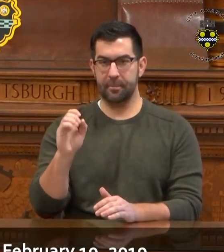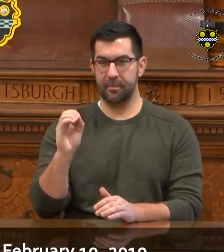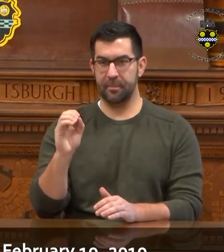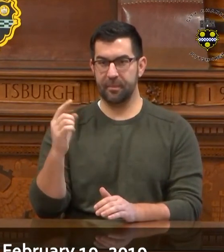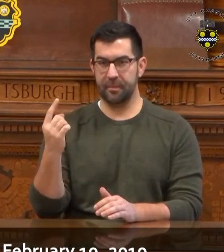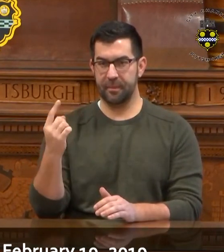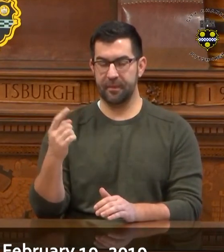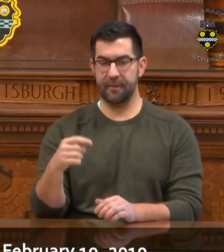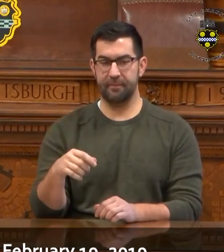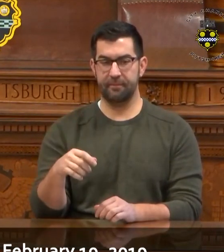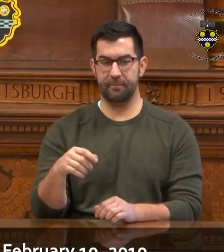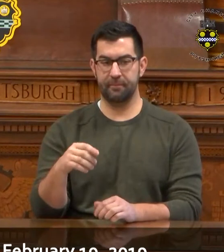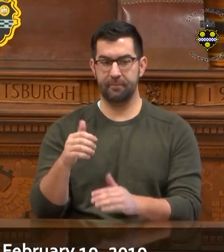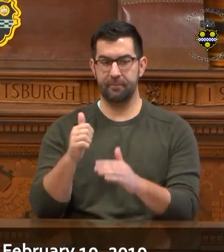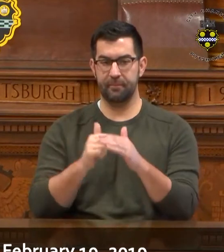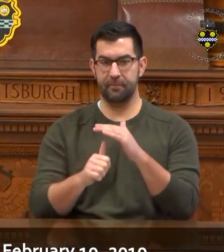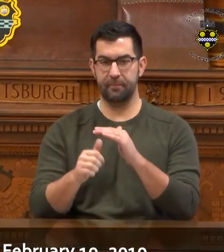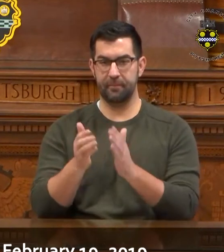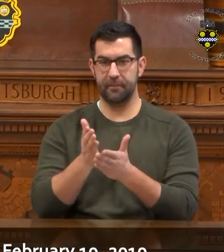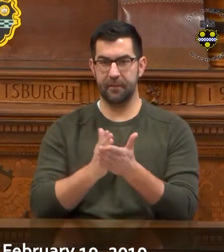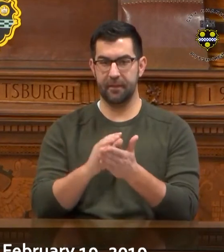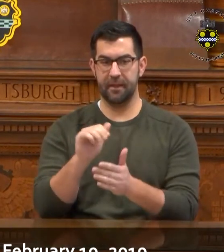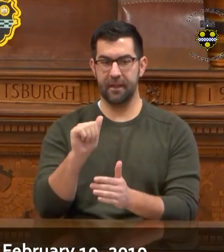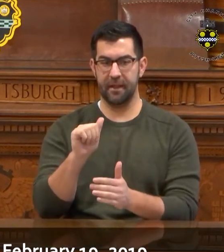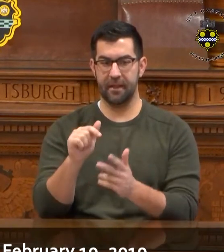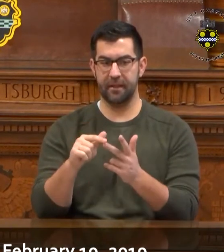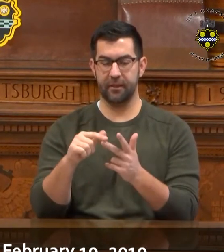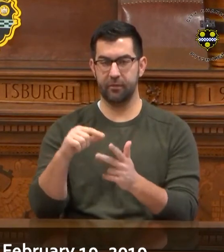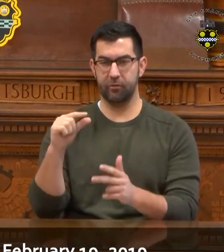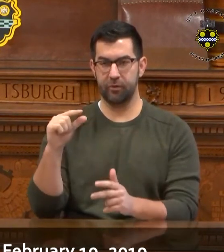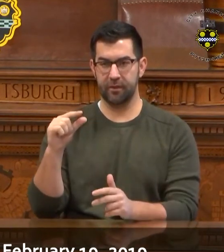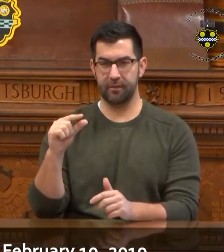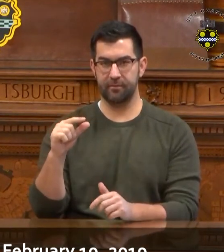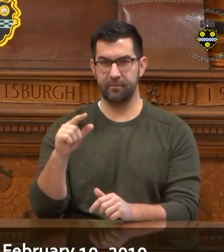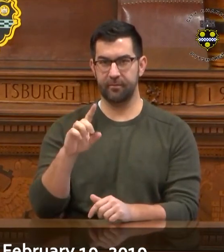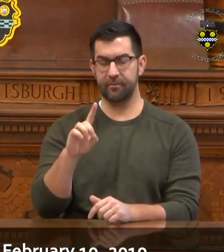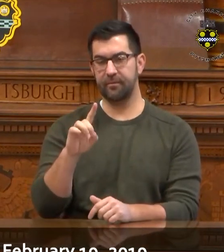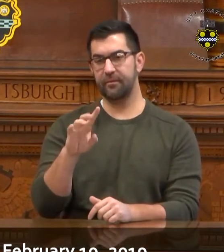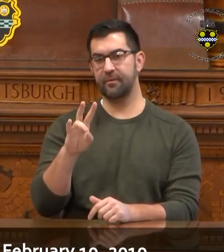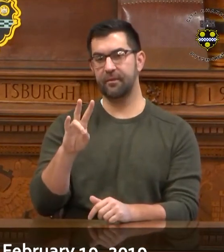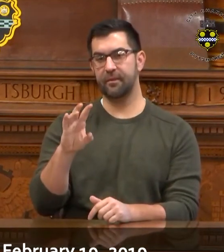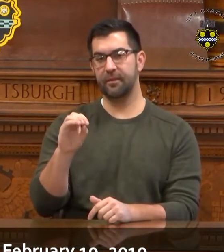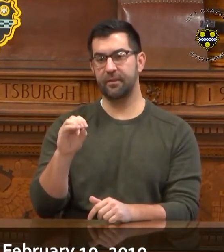179A.01, Subsections A and G,